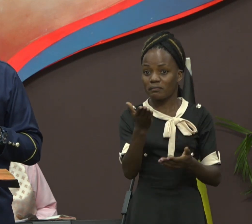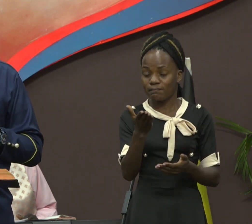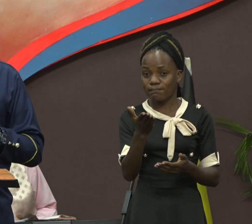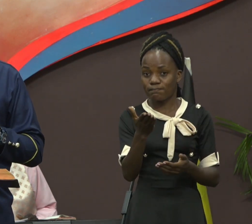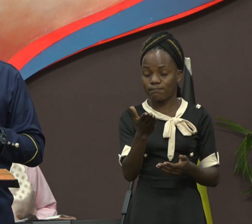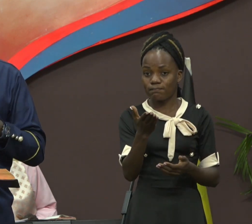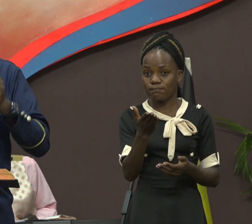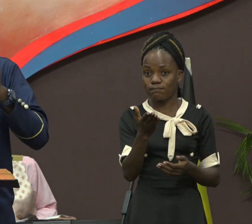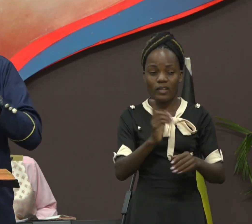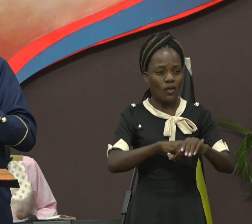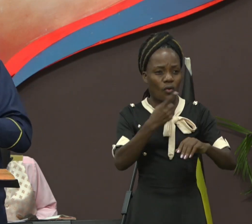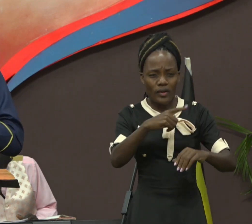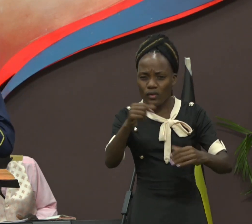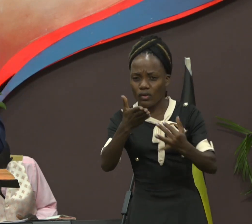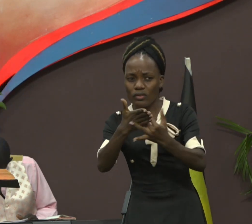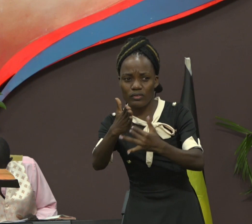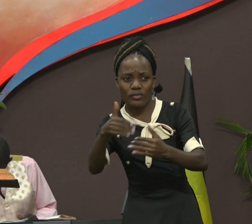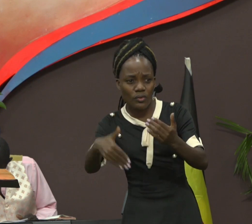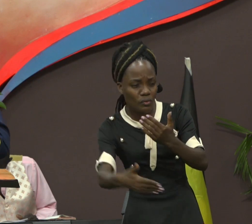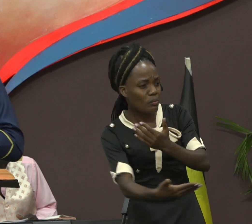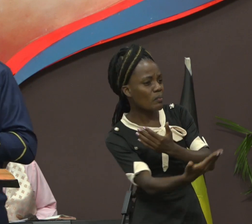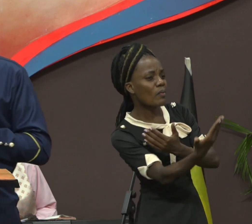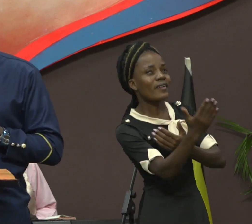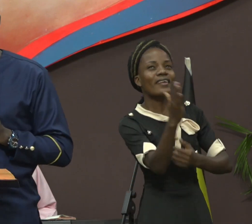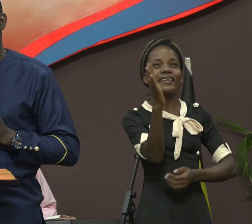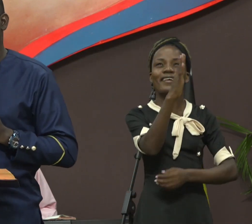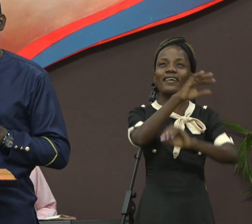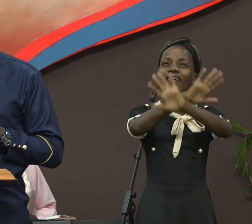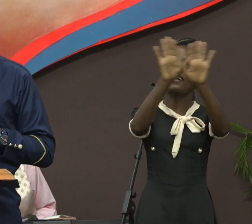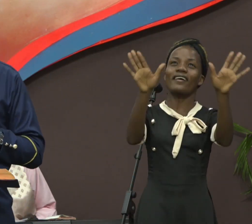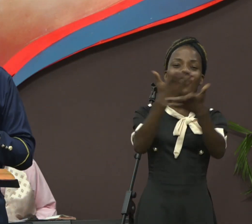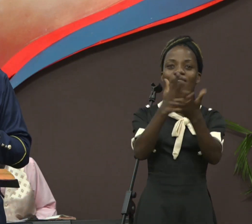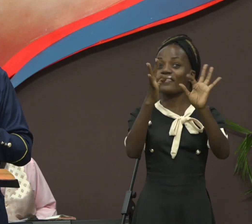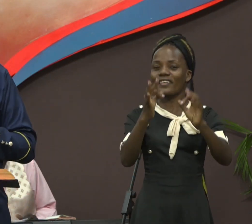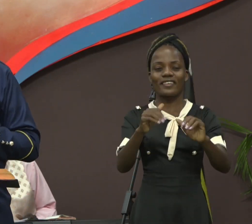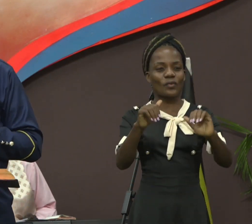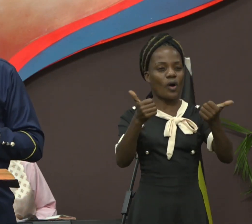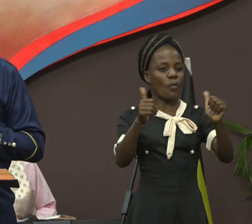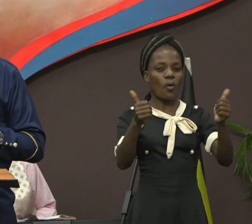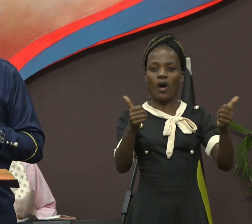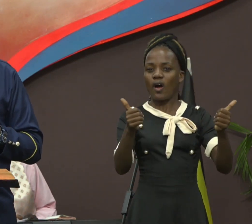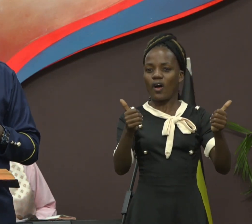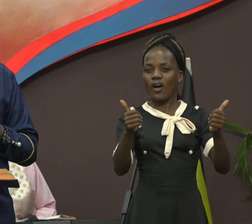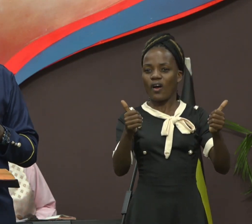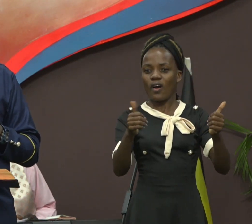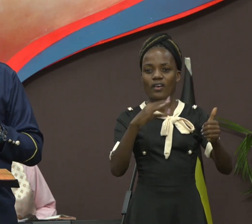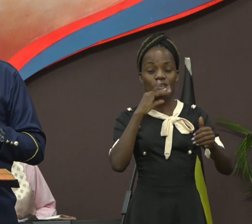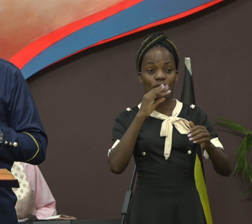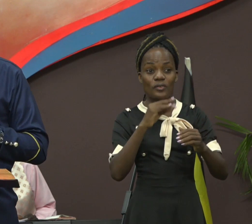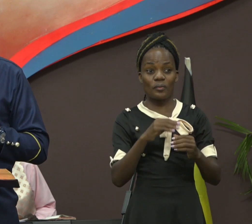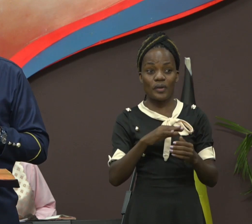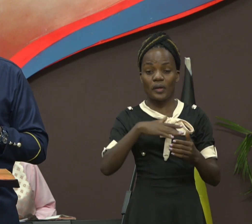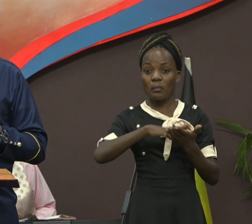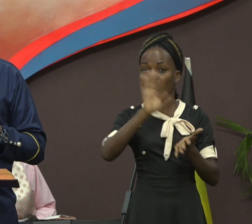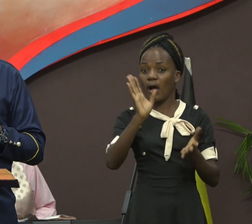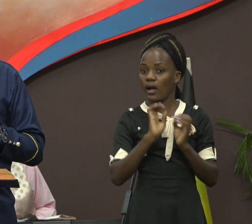Bobo ito mubude buwe misana buli chimuchirunji. If you're going through the day, everything is okay. Toyo gera binji. You don't speak